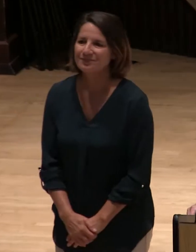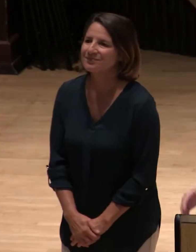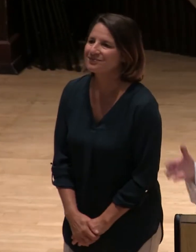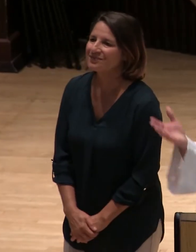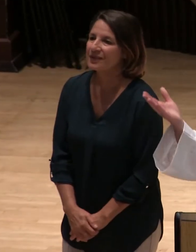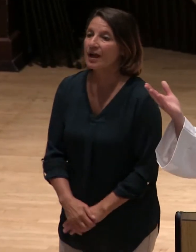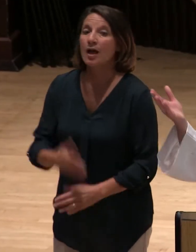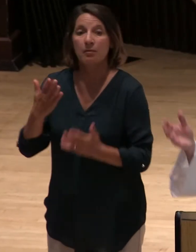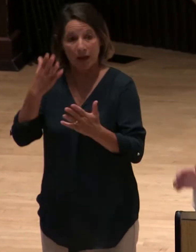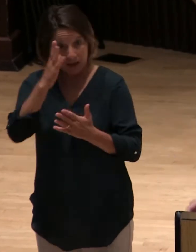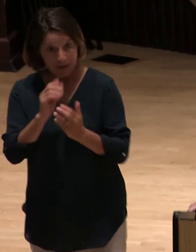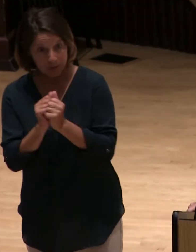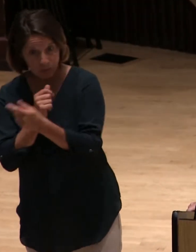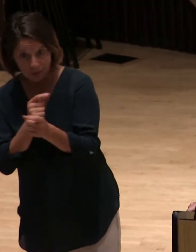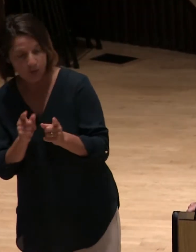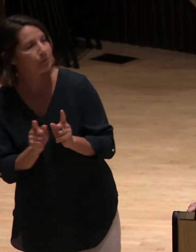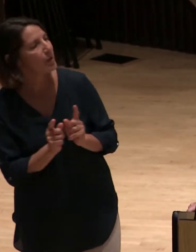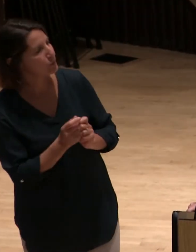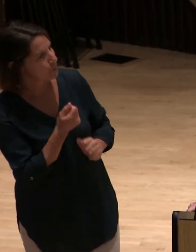May God be with you.